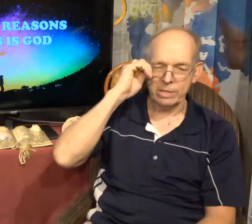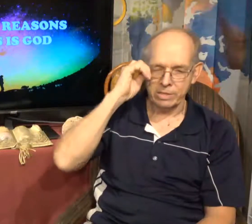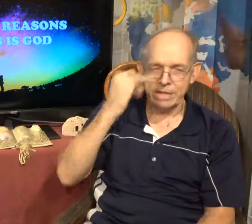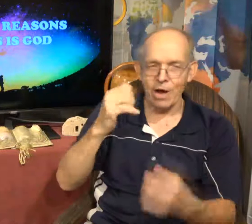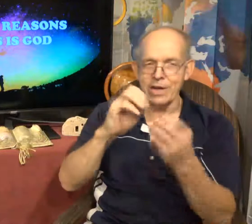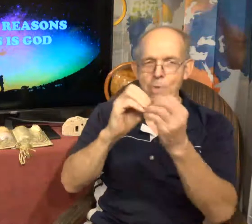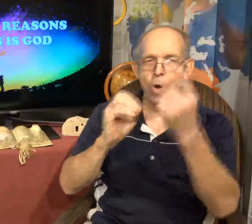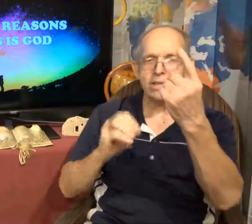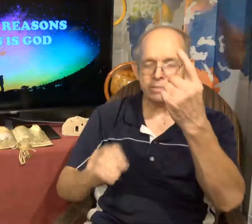Now, number